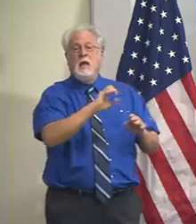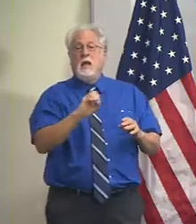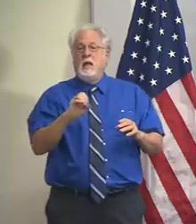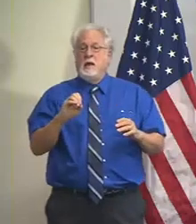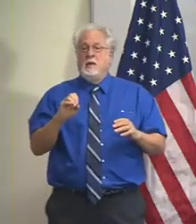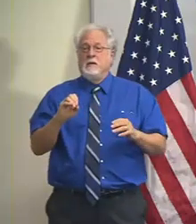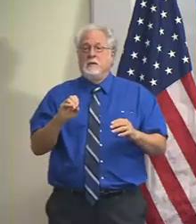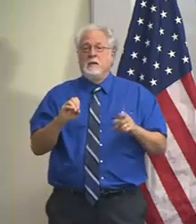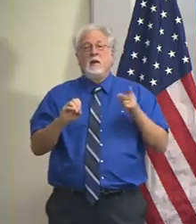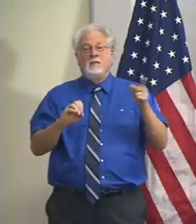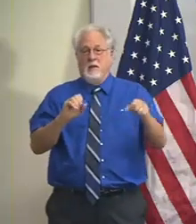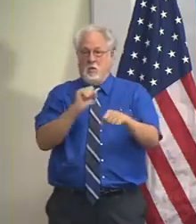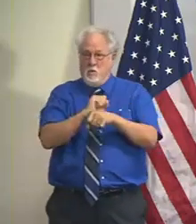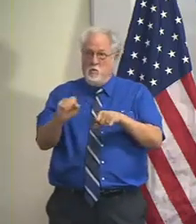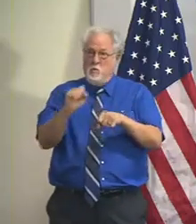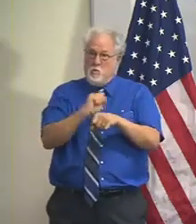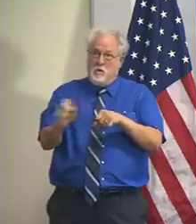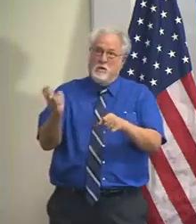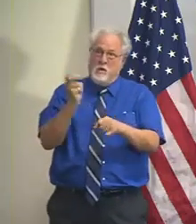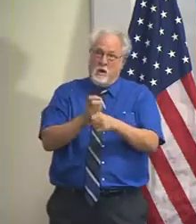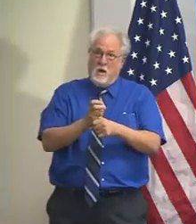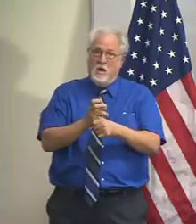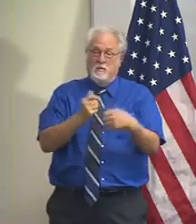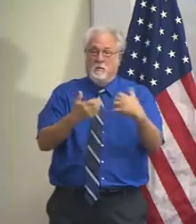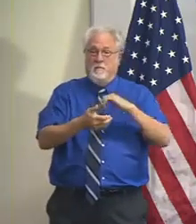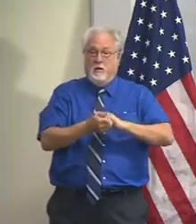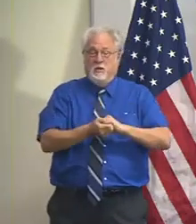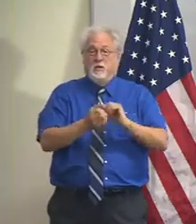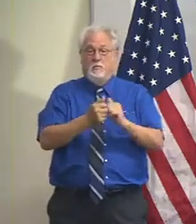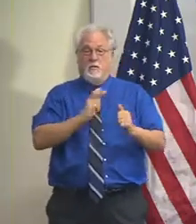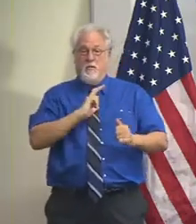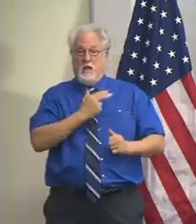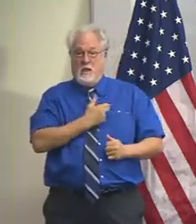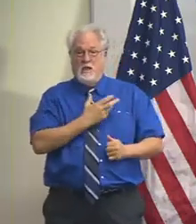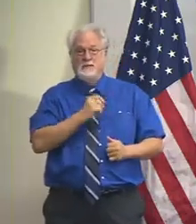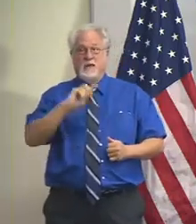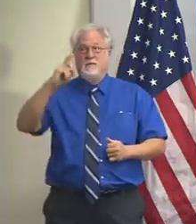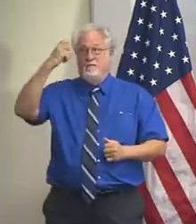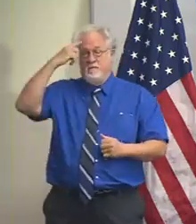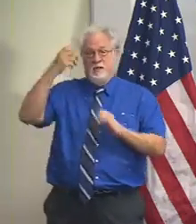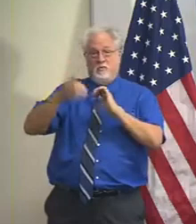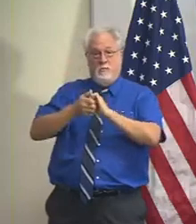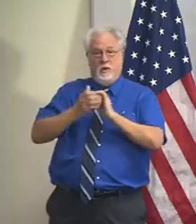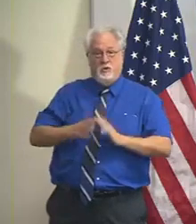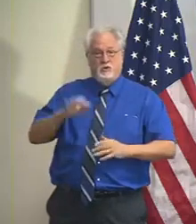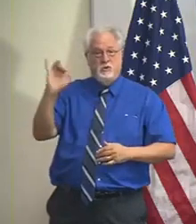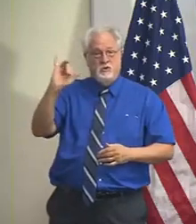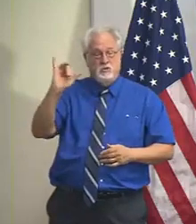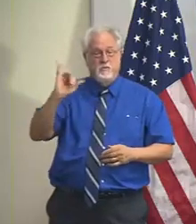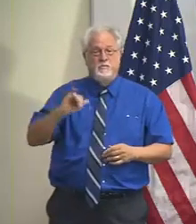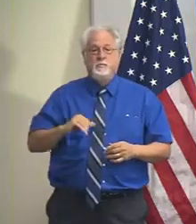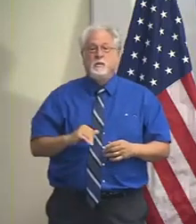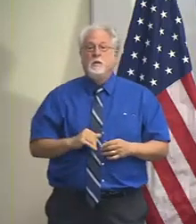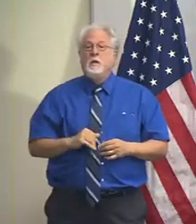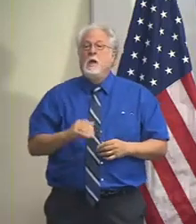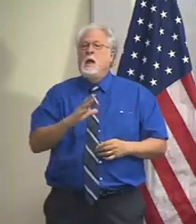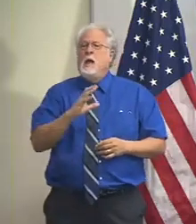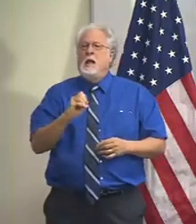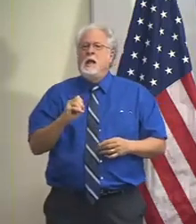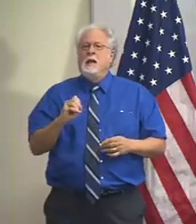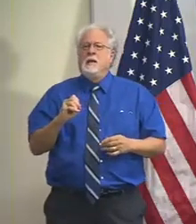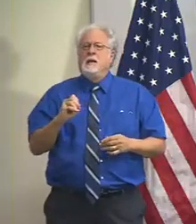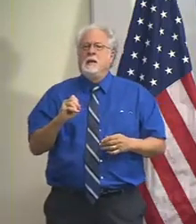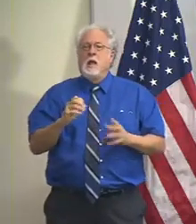and they are working extremely hard in partnership with us and our federal partners as well. And there's